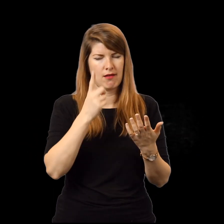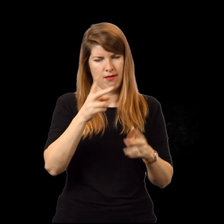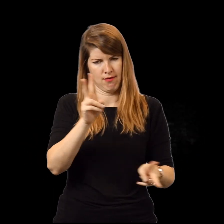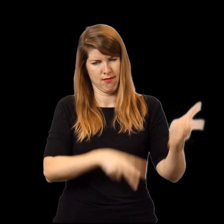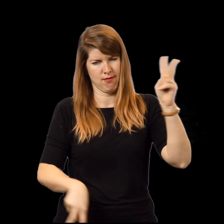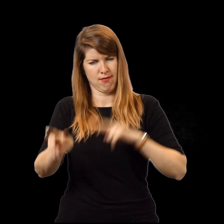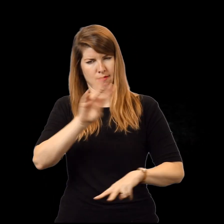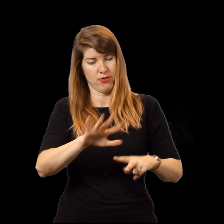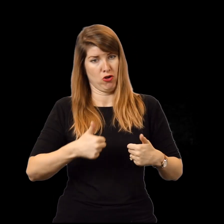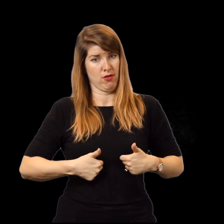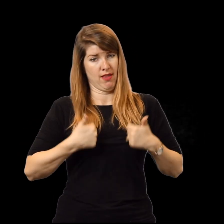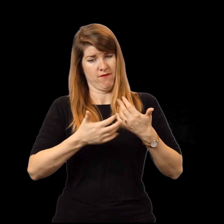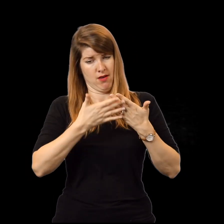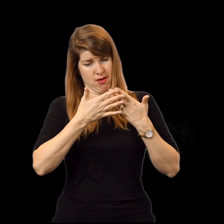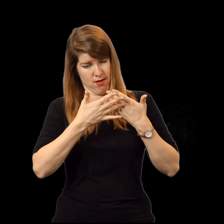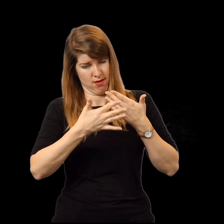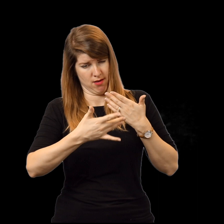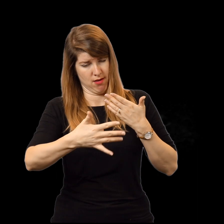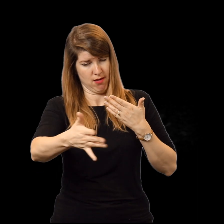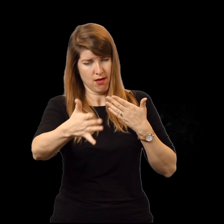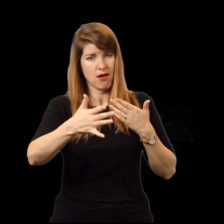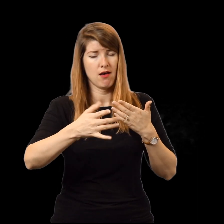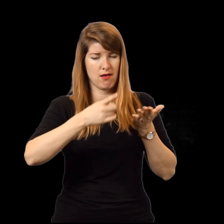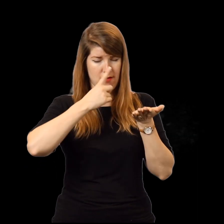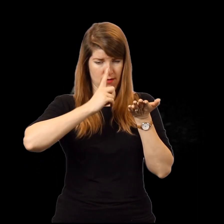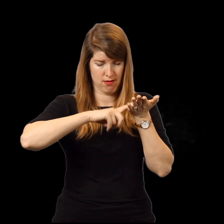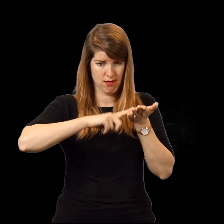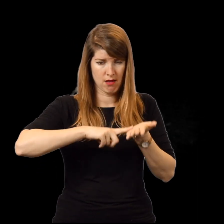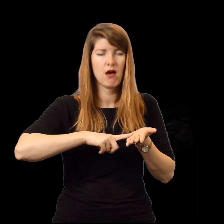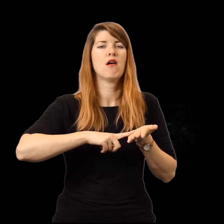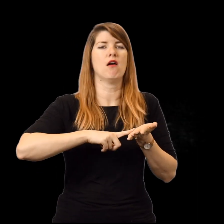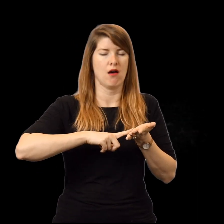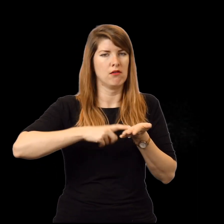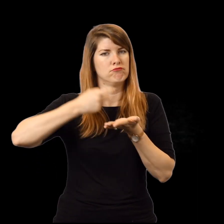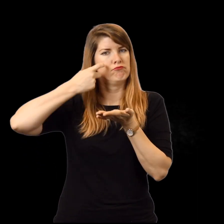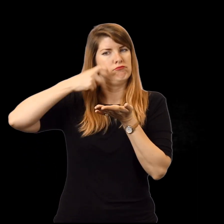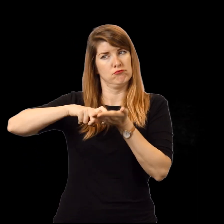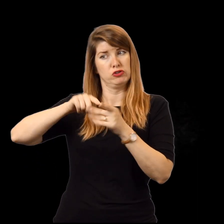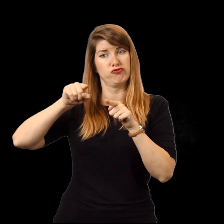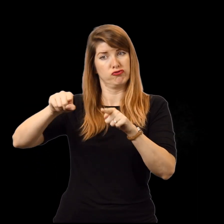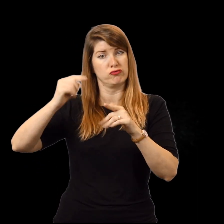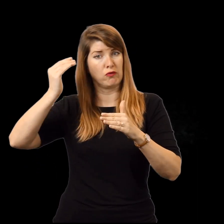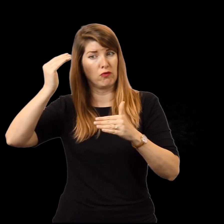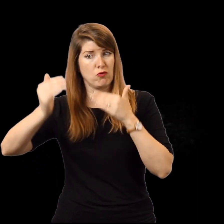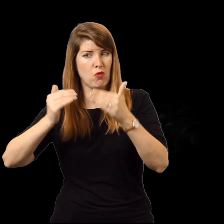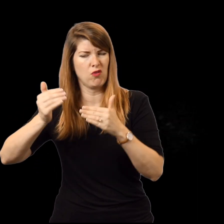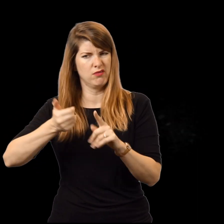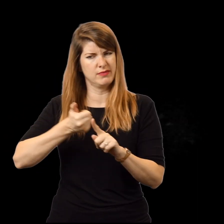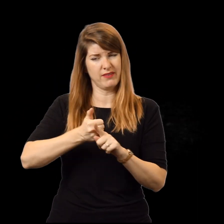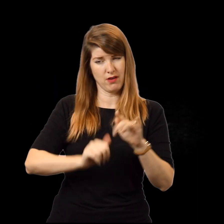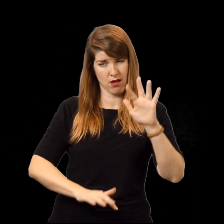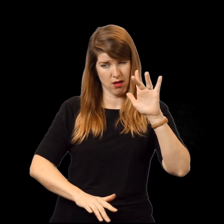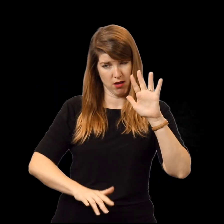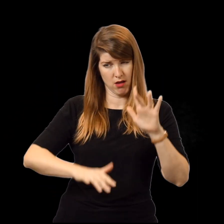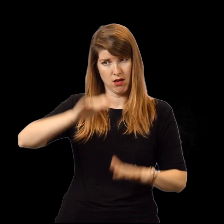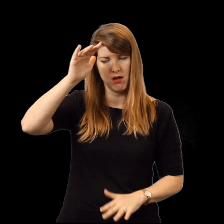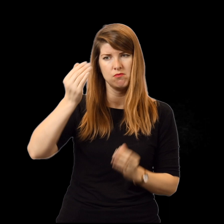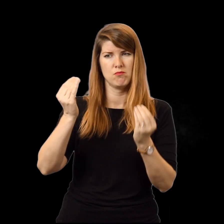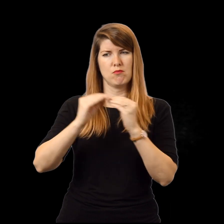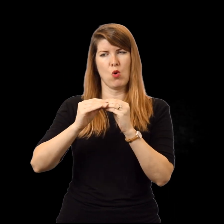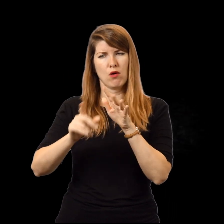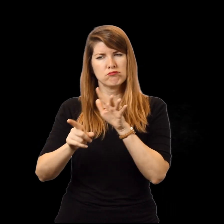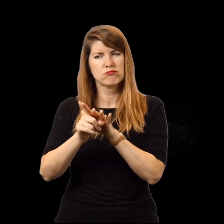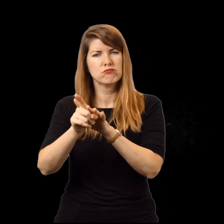they looked at them over the lifespan and found that in adulthood, they had significantly